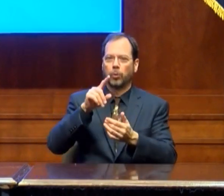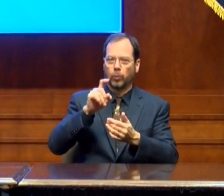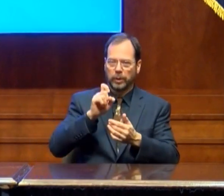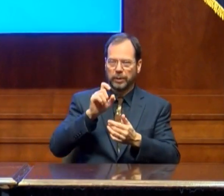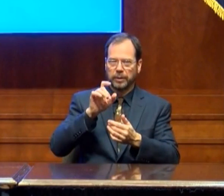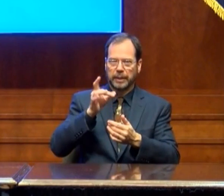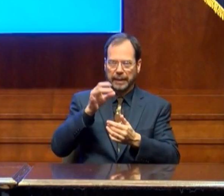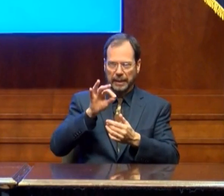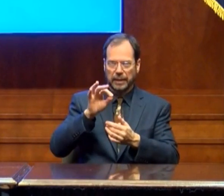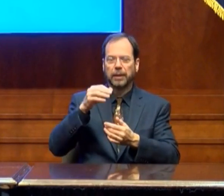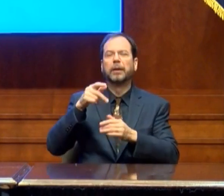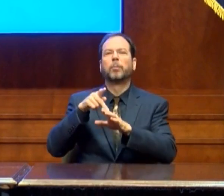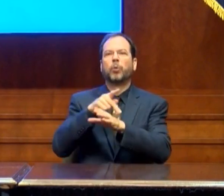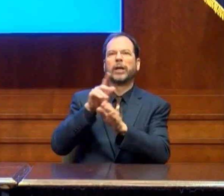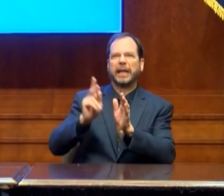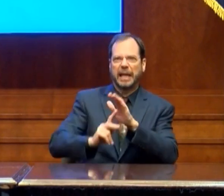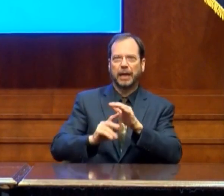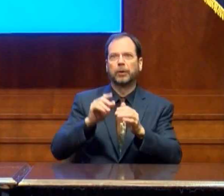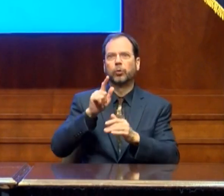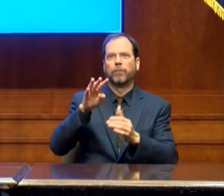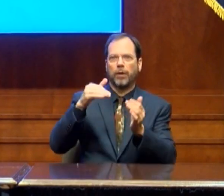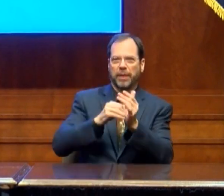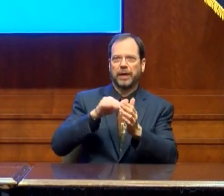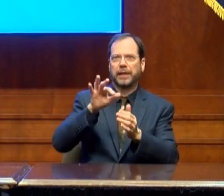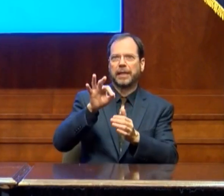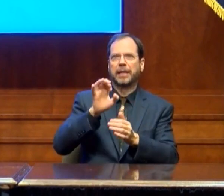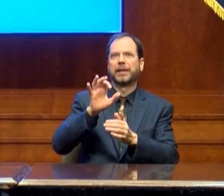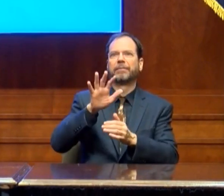28,184 pre-K spots, and